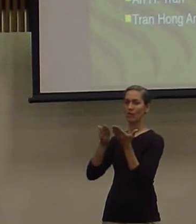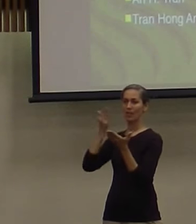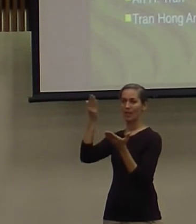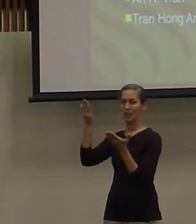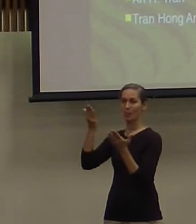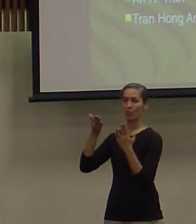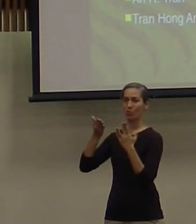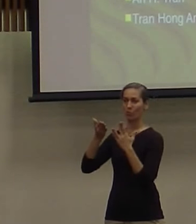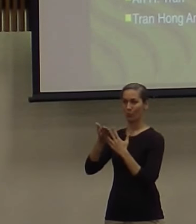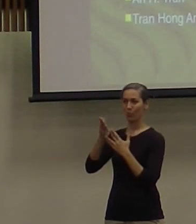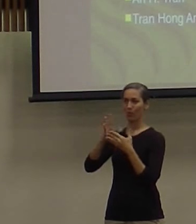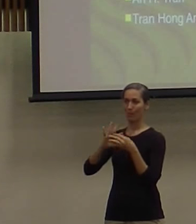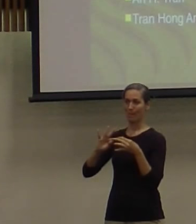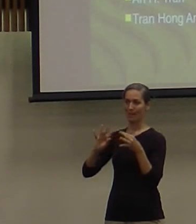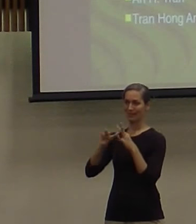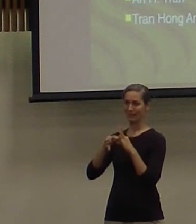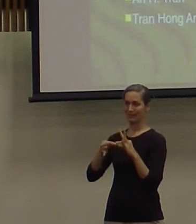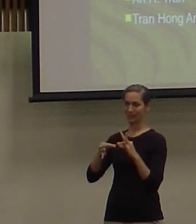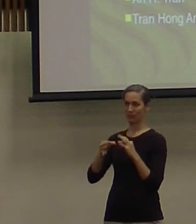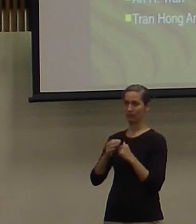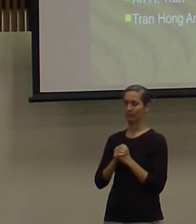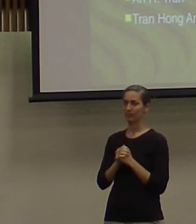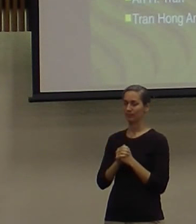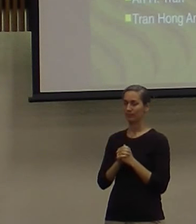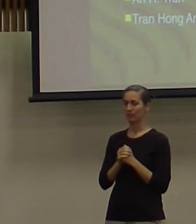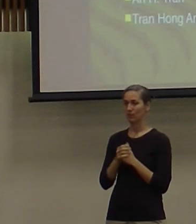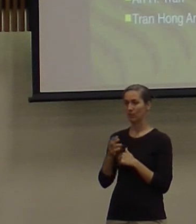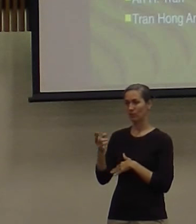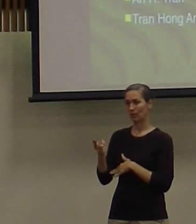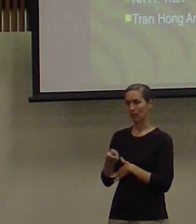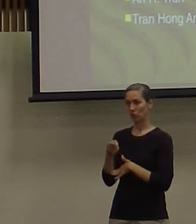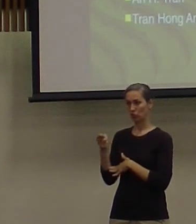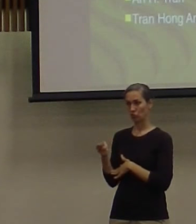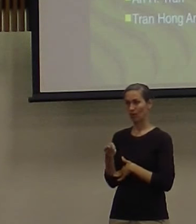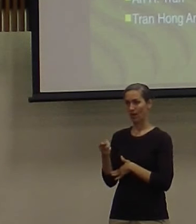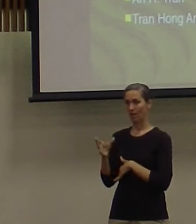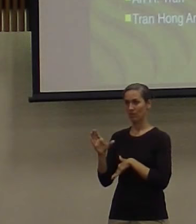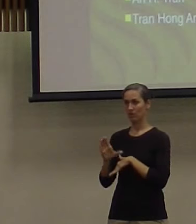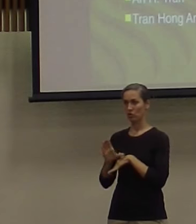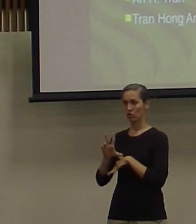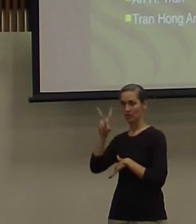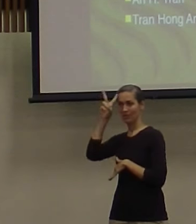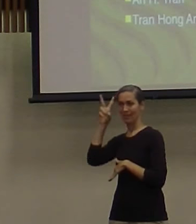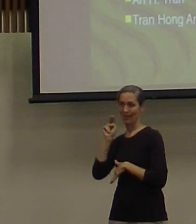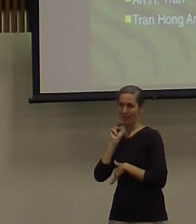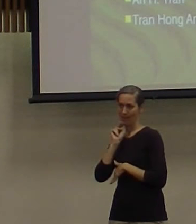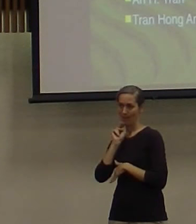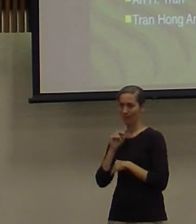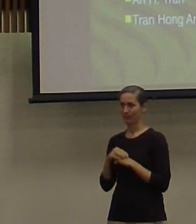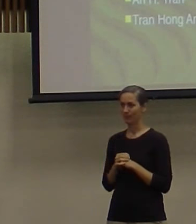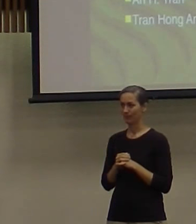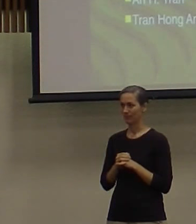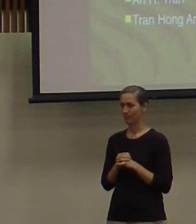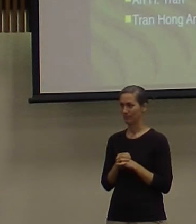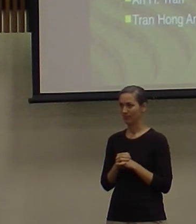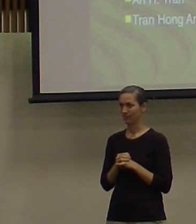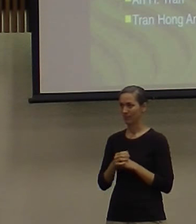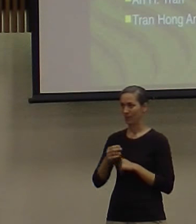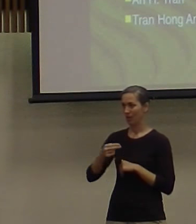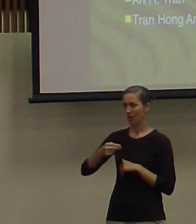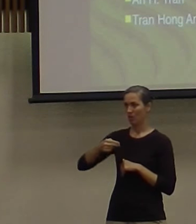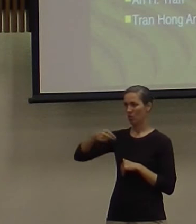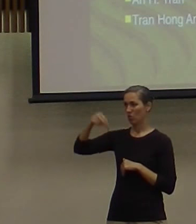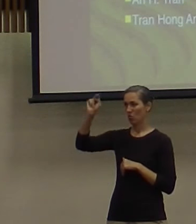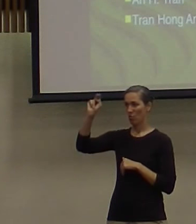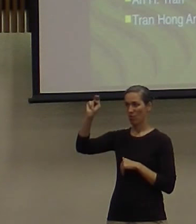message. So, in the history of the church in Vietnam, of course, there's no part in the north. You may know